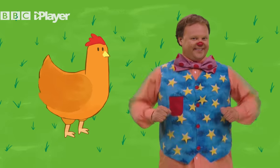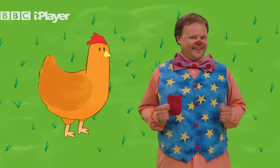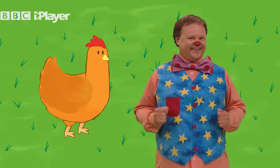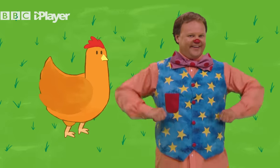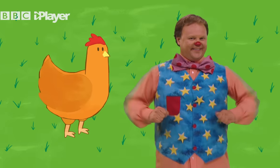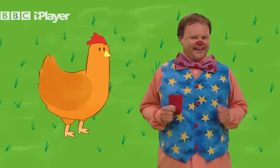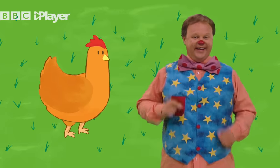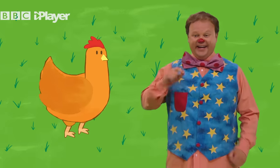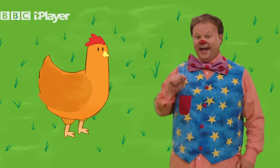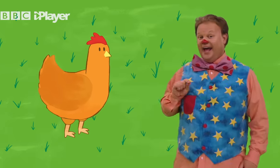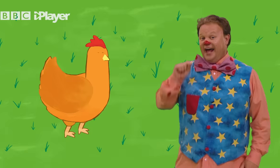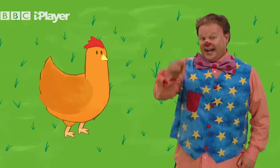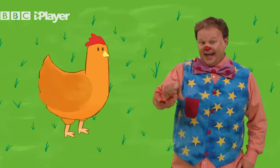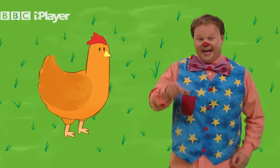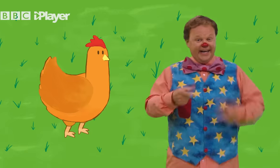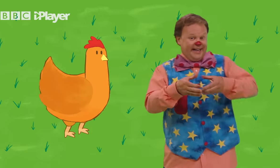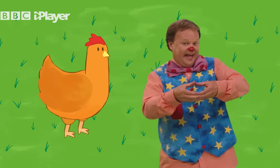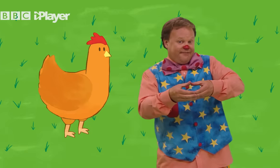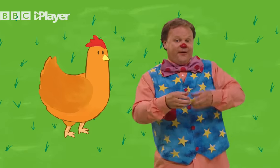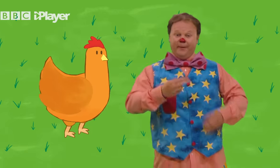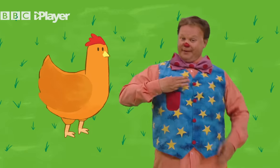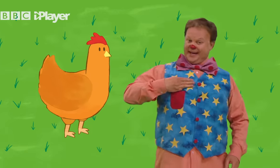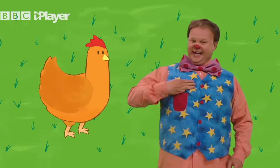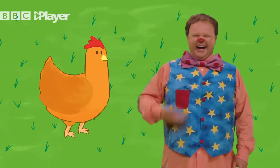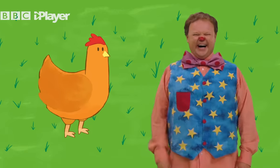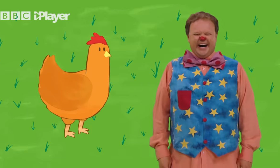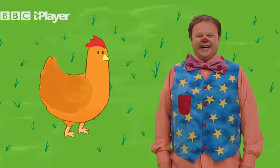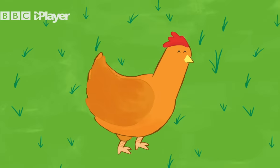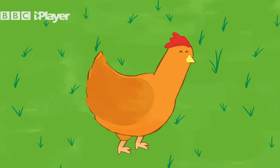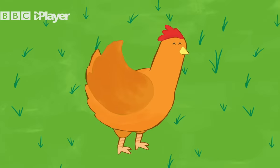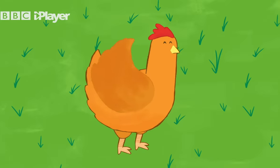chick, chick, chicken, lay a little egg for me.